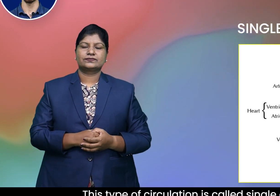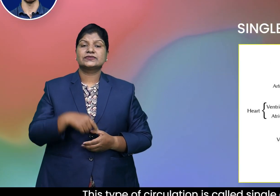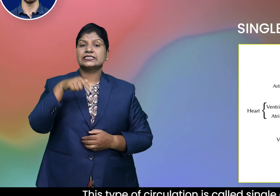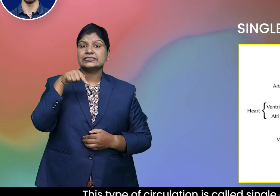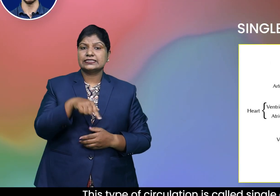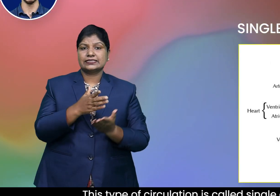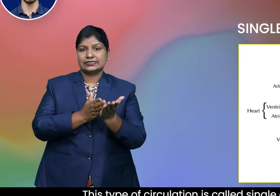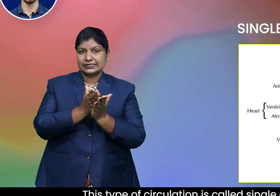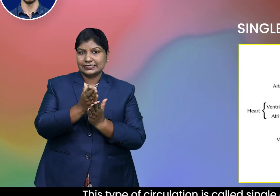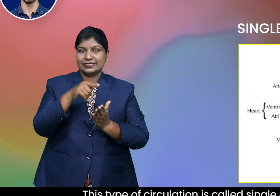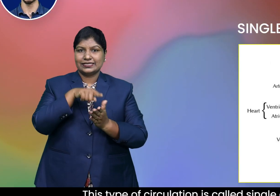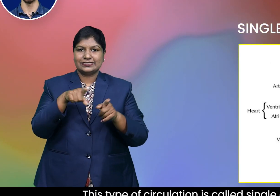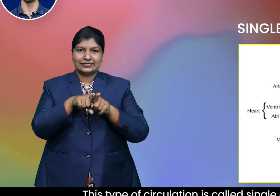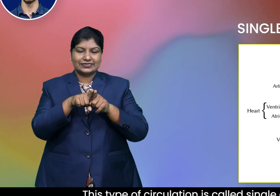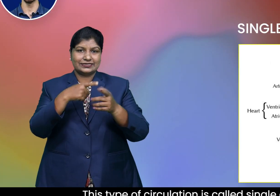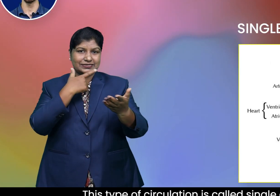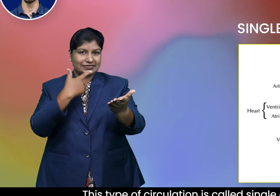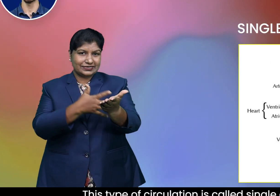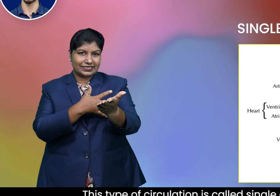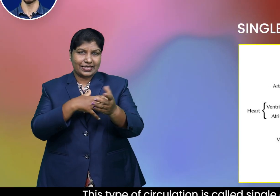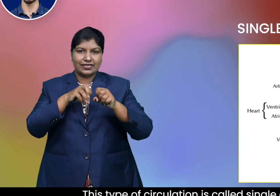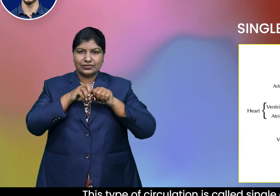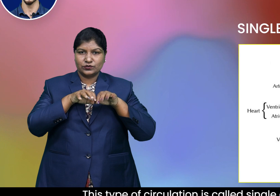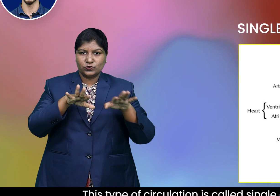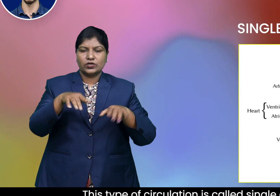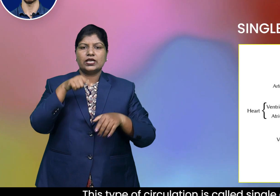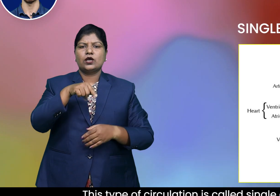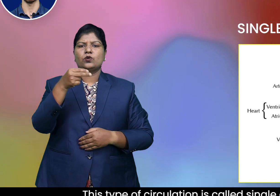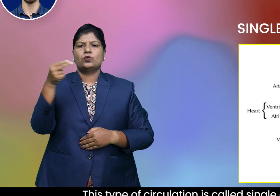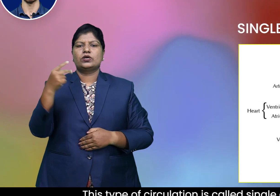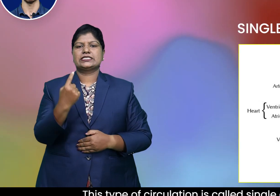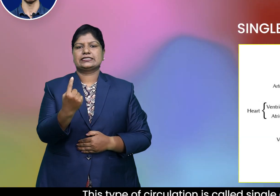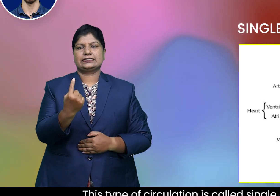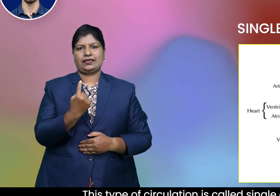This type of circulation is called single circulation.